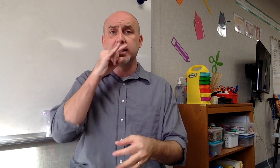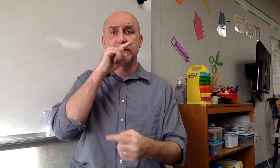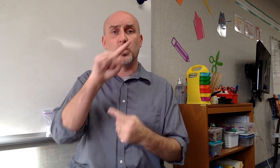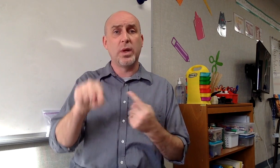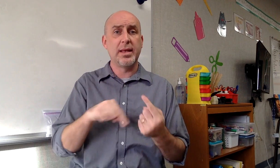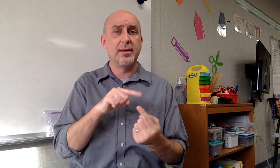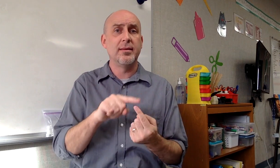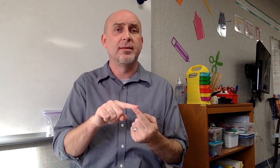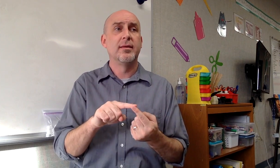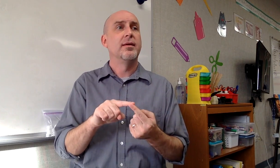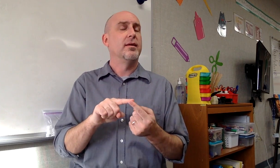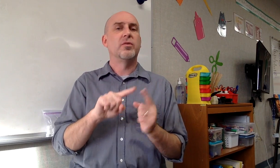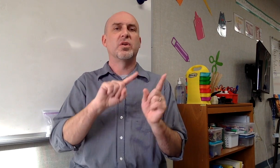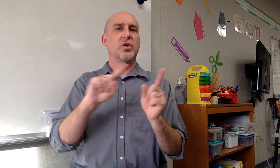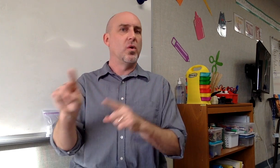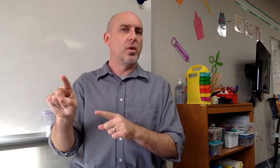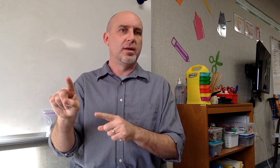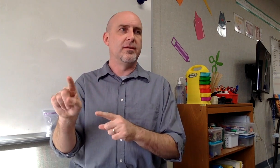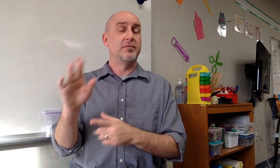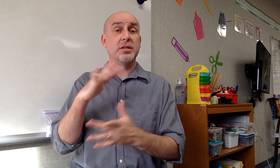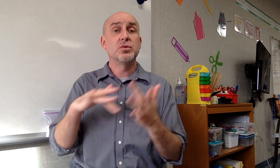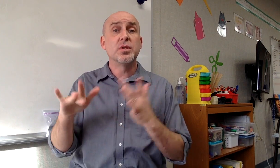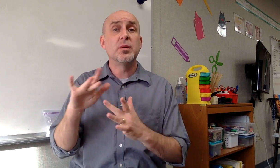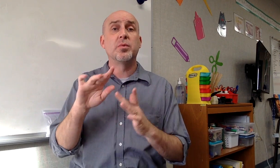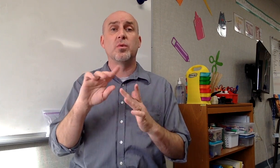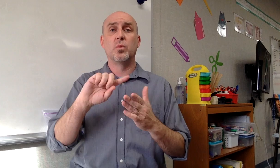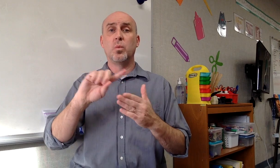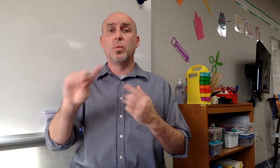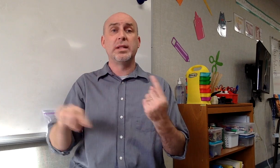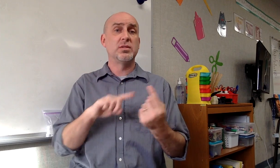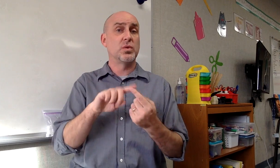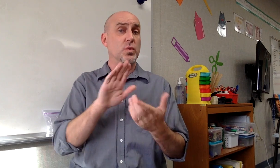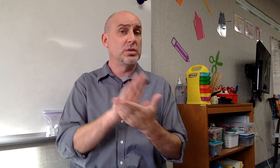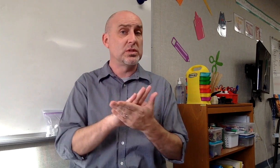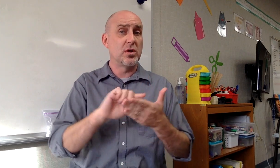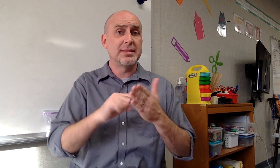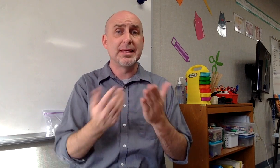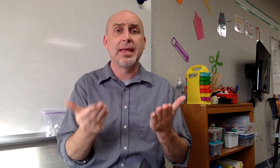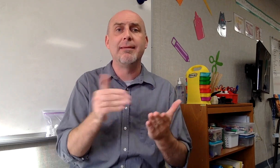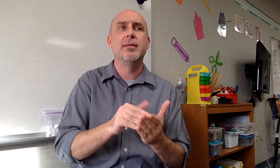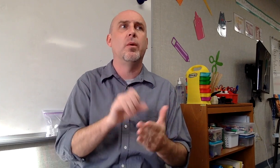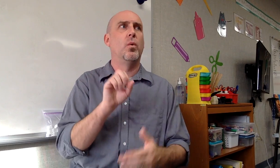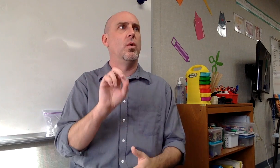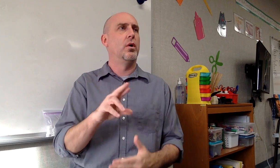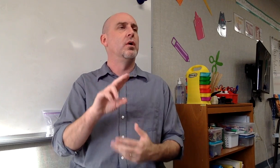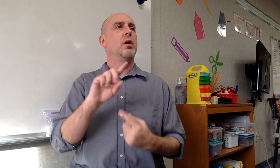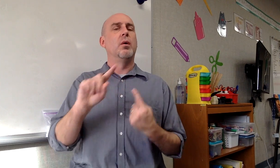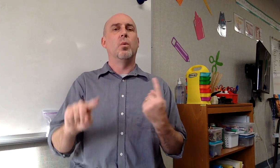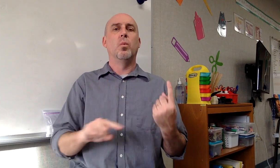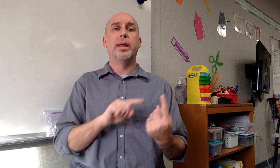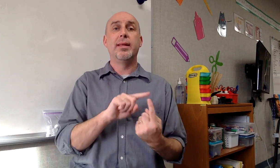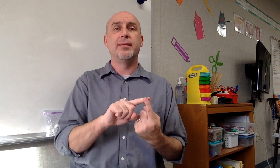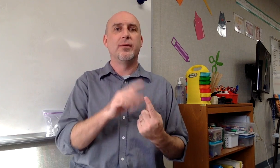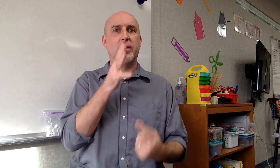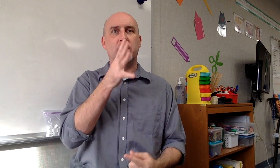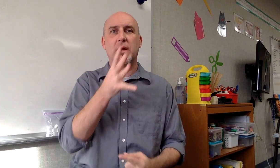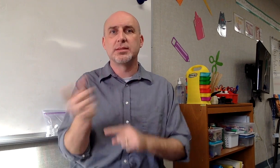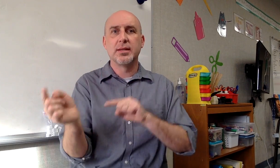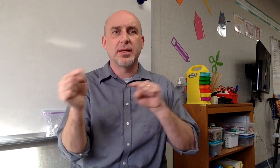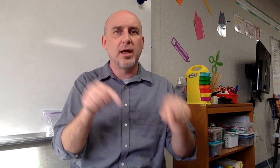kids when, if they're going to go on a field trip, or when school starts again, or when grandma's going to